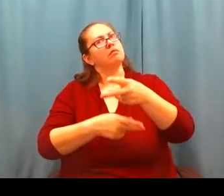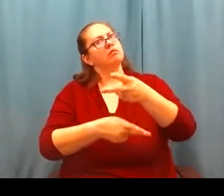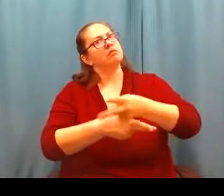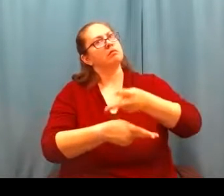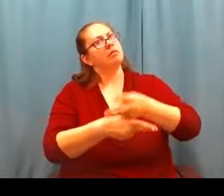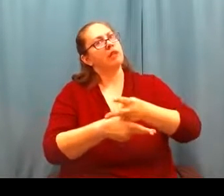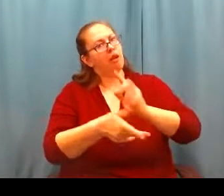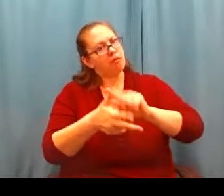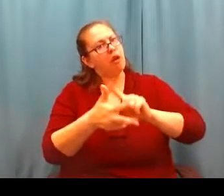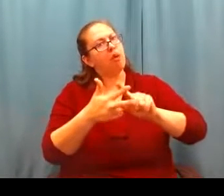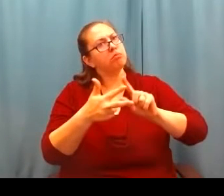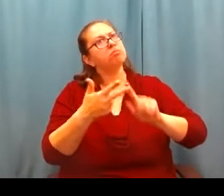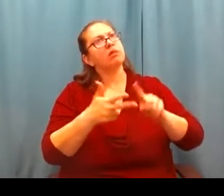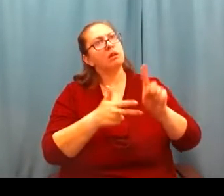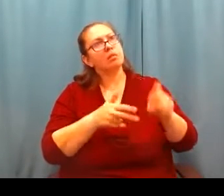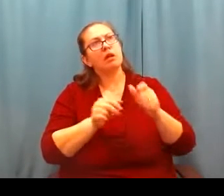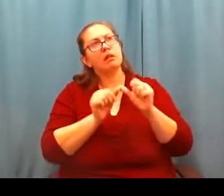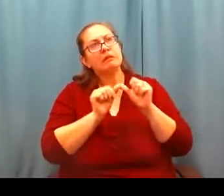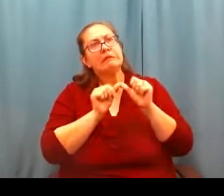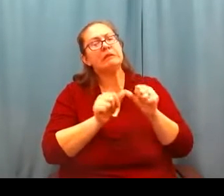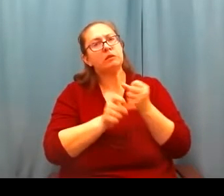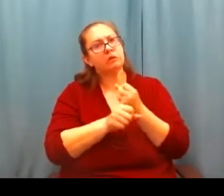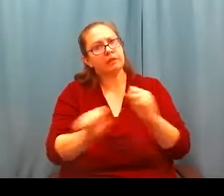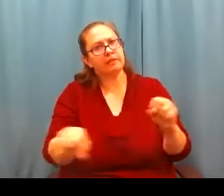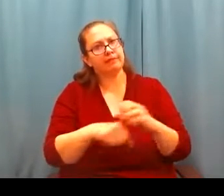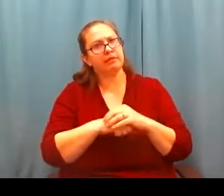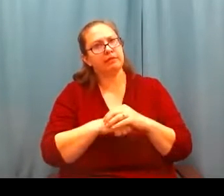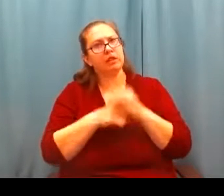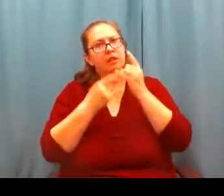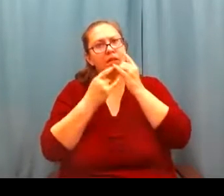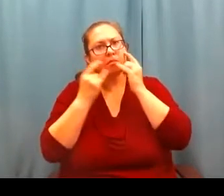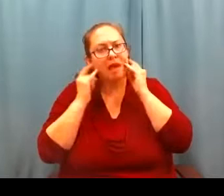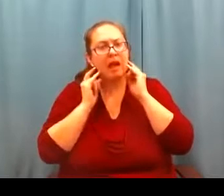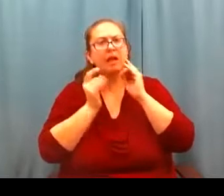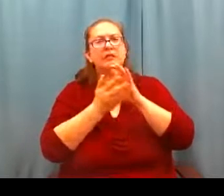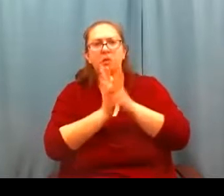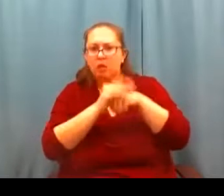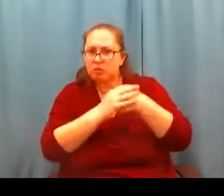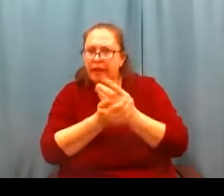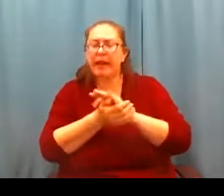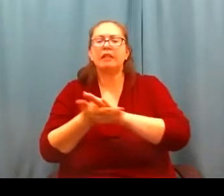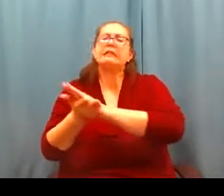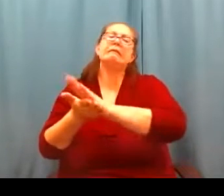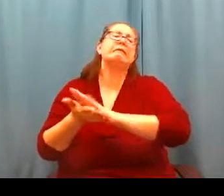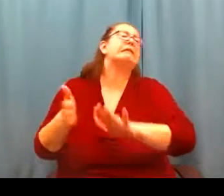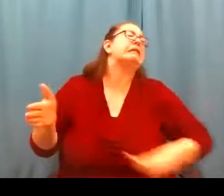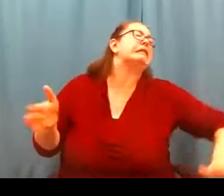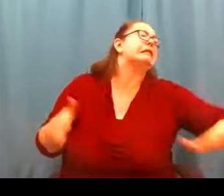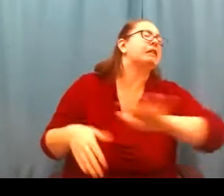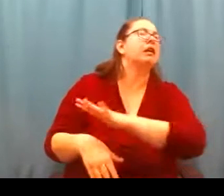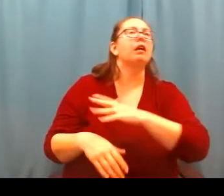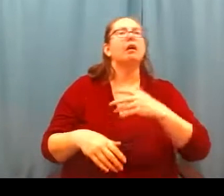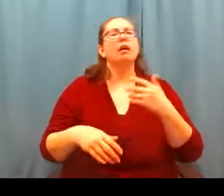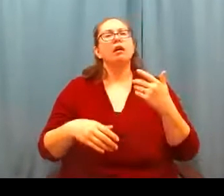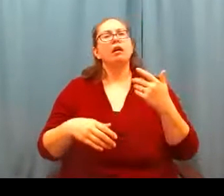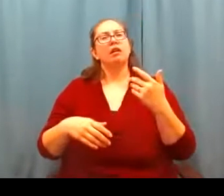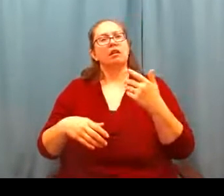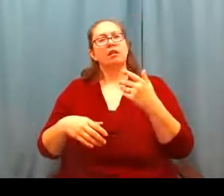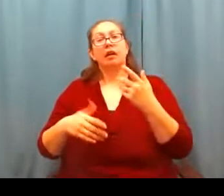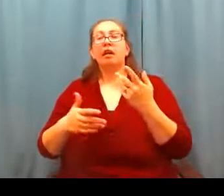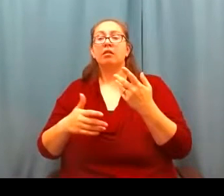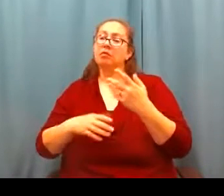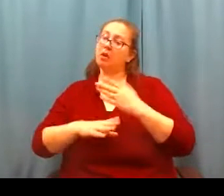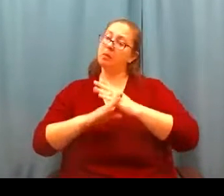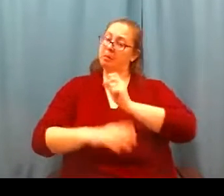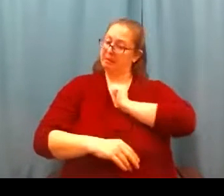It's simply a matter of making sure that we try to protect ourselves and try to protect other folks as